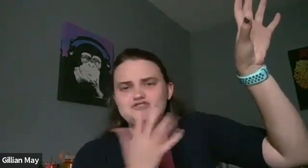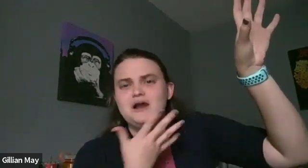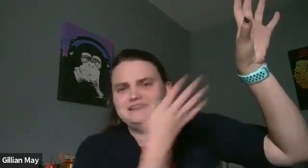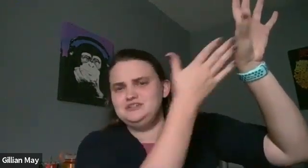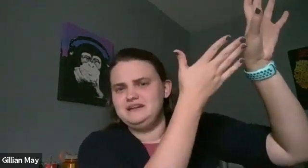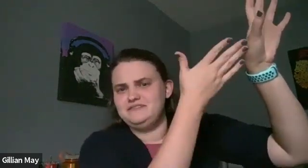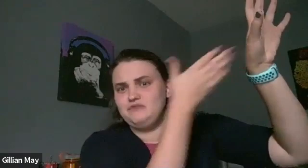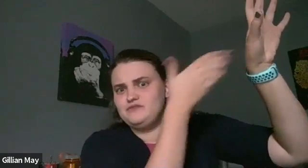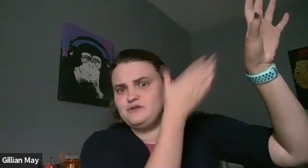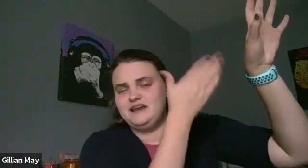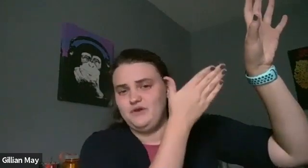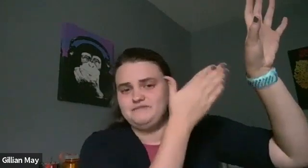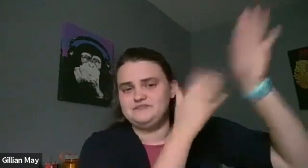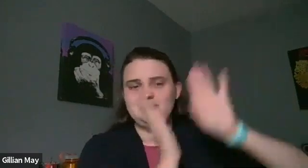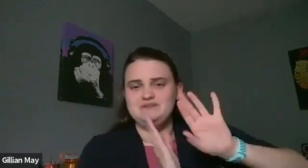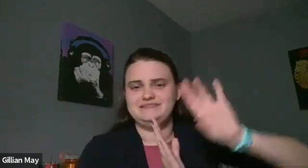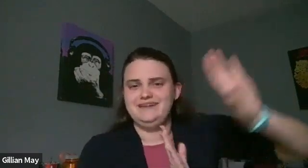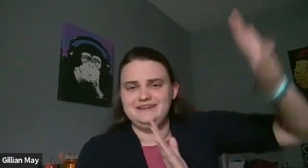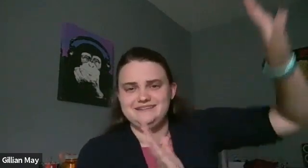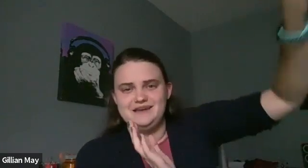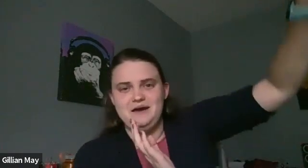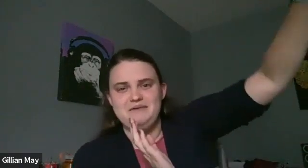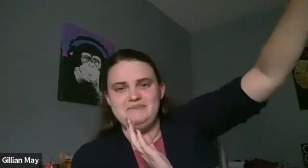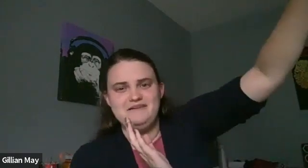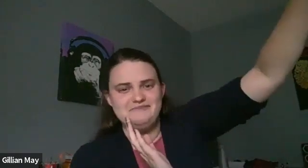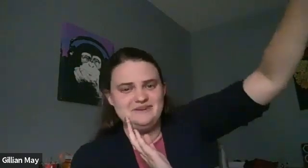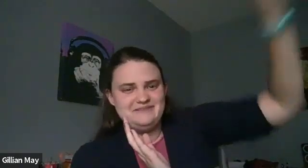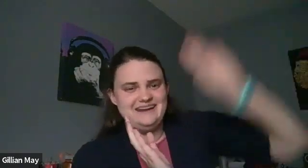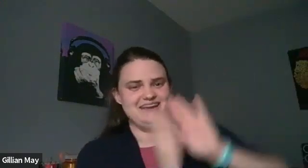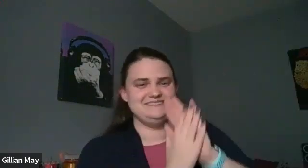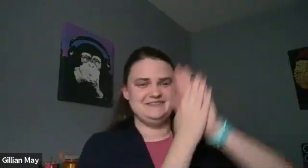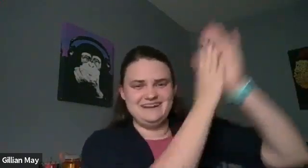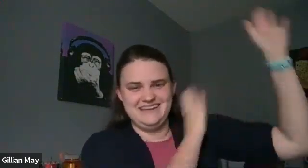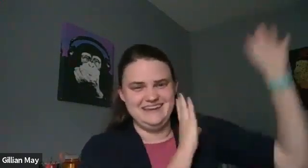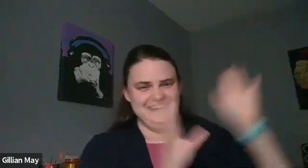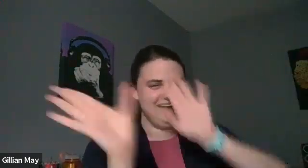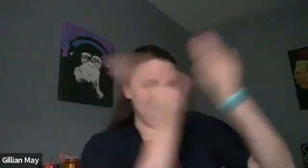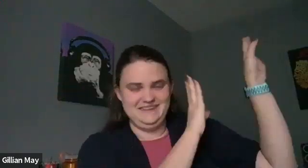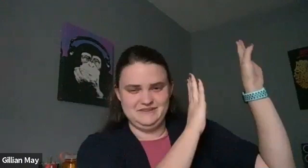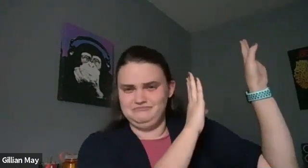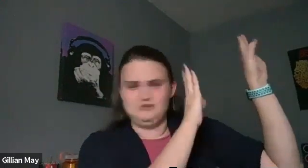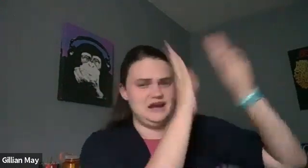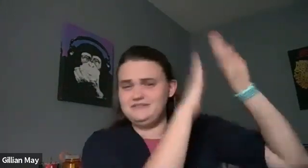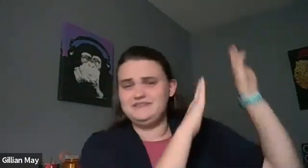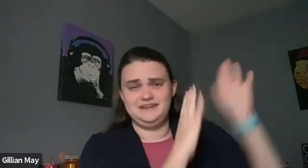trying to do anything, run for any kind of office. So I'm always like, that is above me right now. So we're not even thinking of